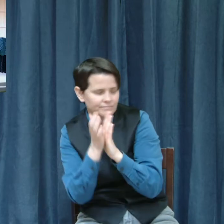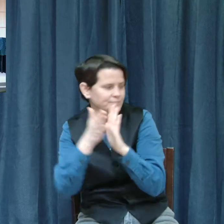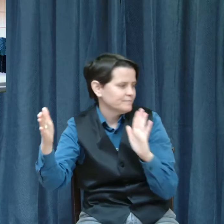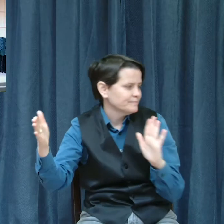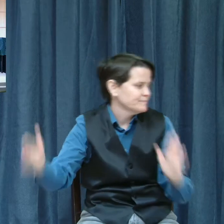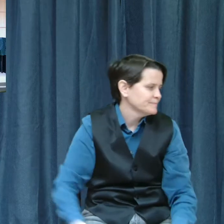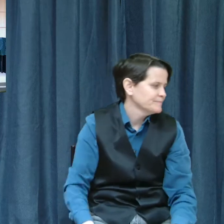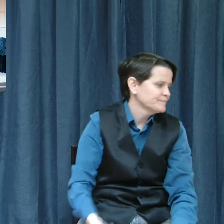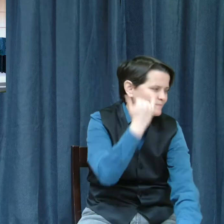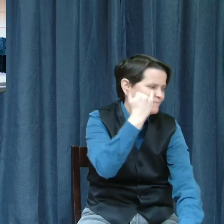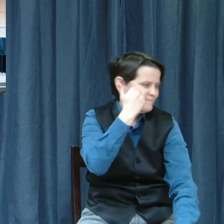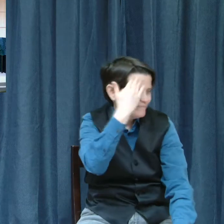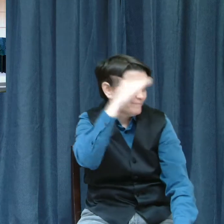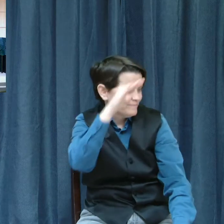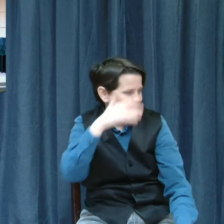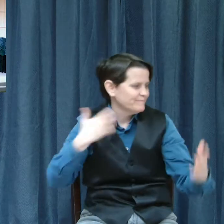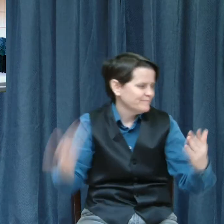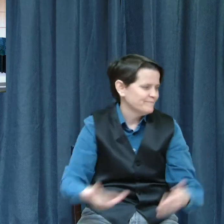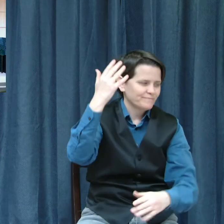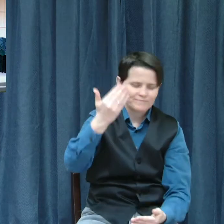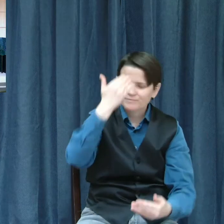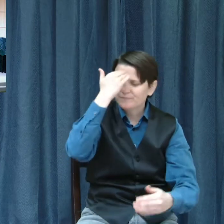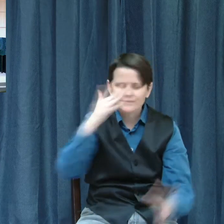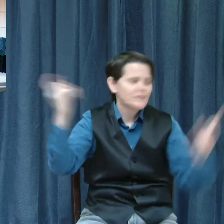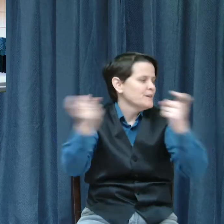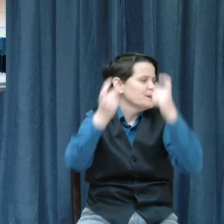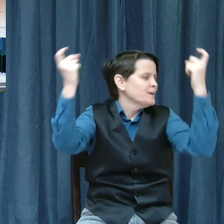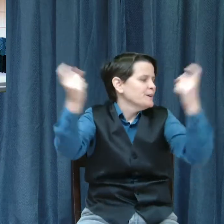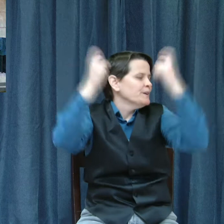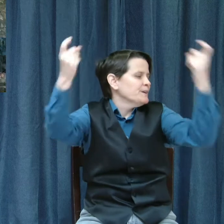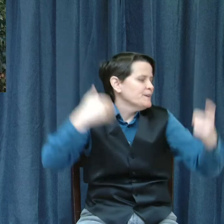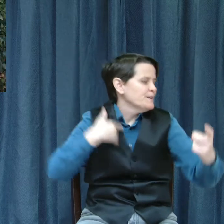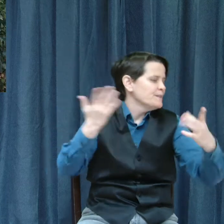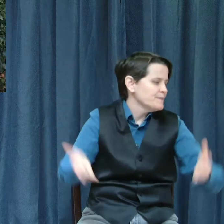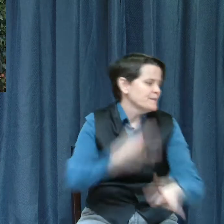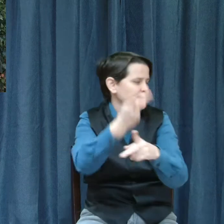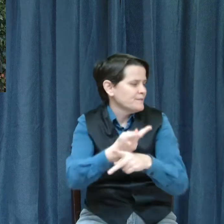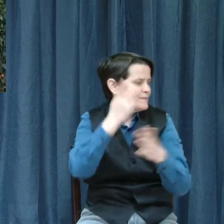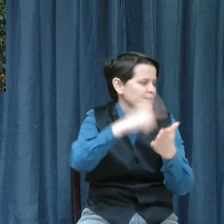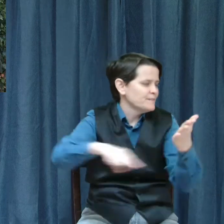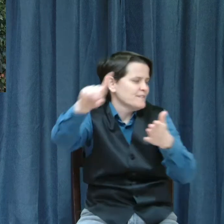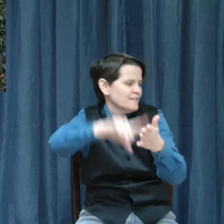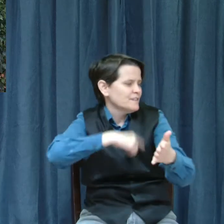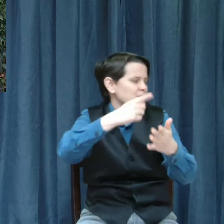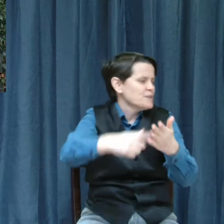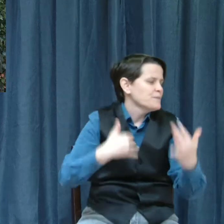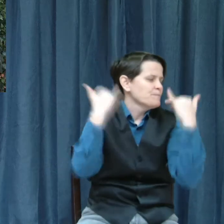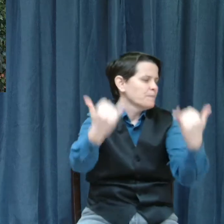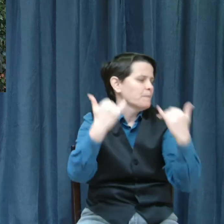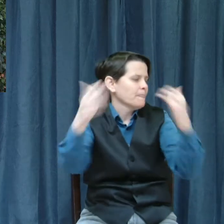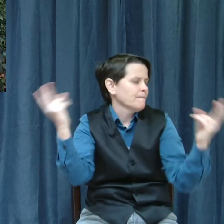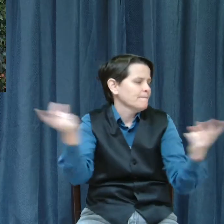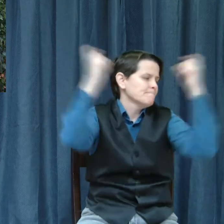know the now, you need to know it's Jubilee. Your debts are canceling, your children are in victory. It's all